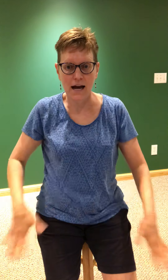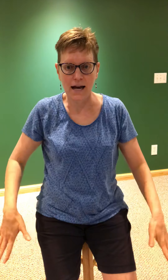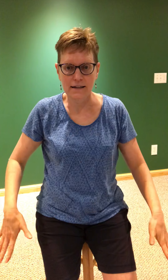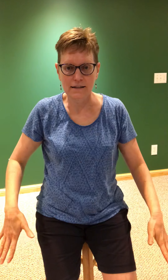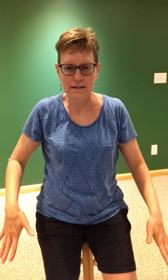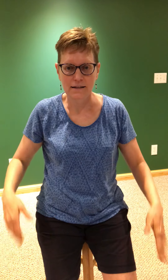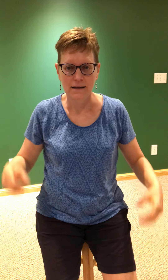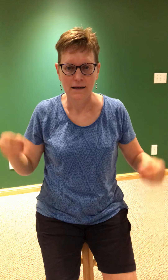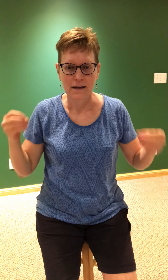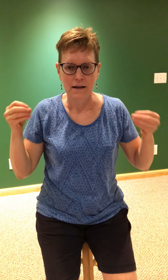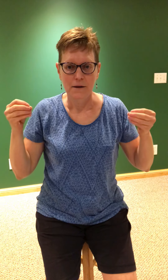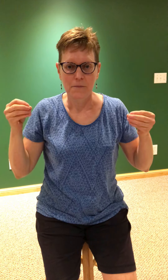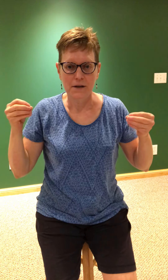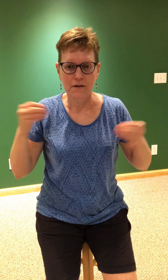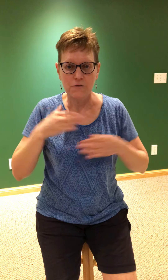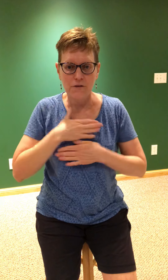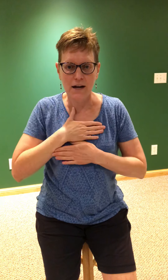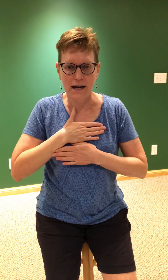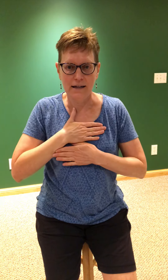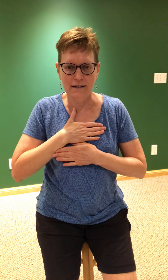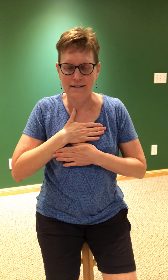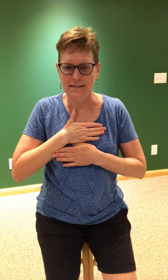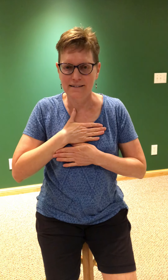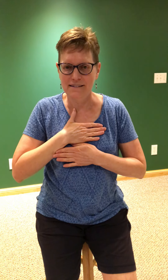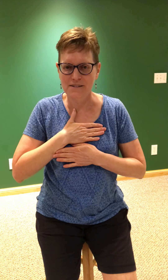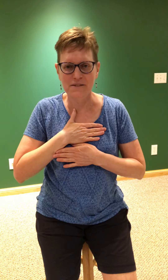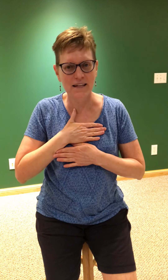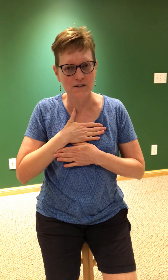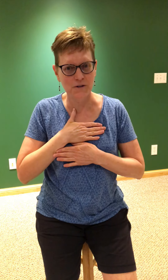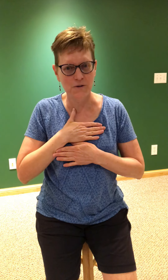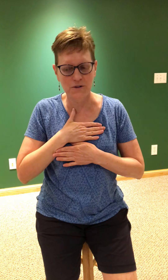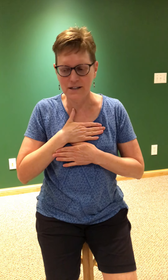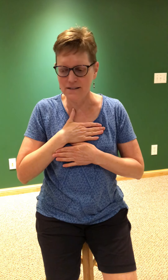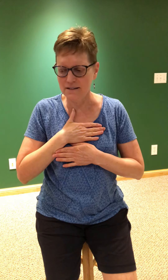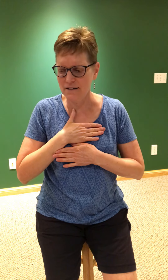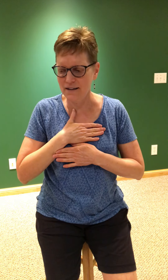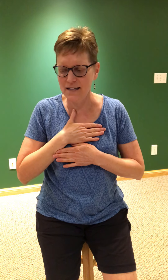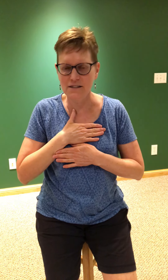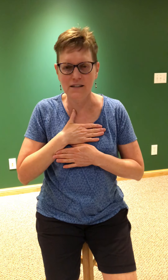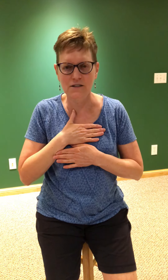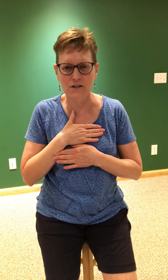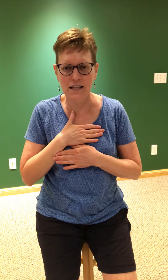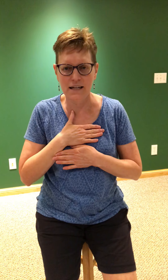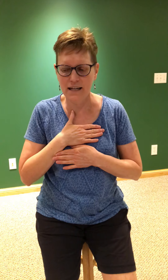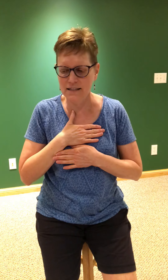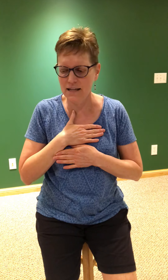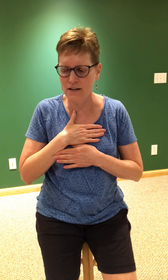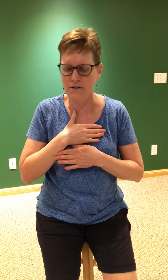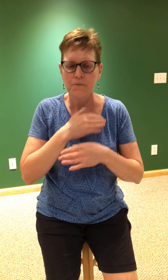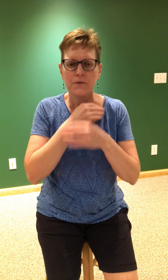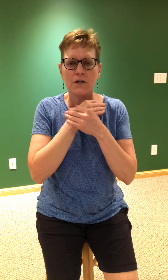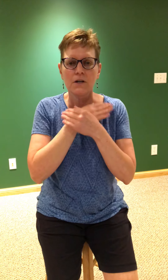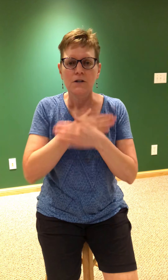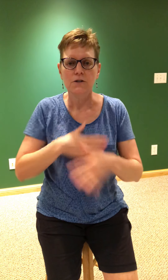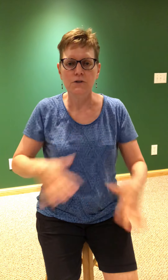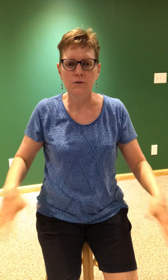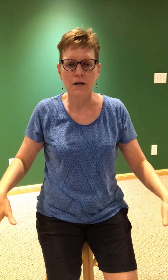not be afraid. So that's our chorus, all right? So let's try that again together. Do